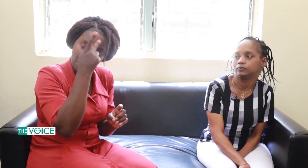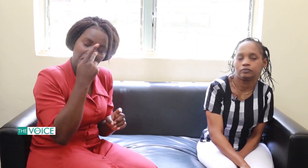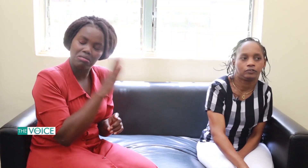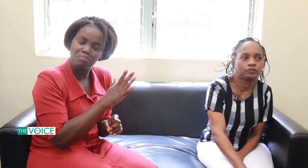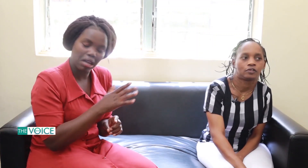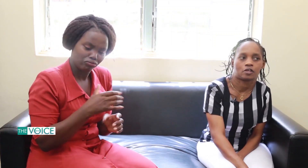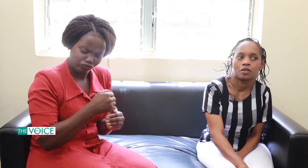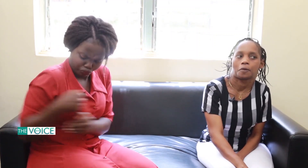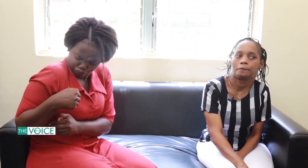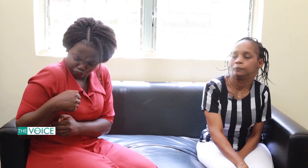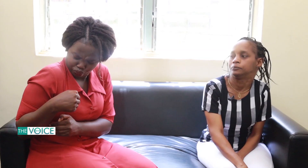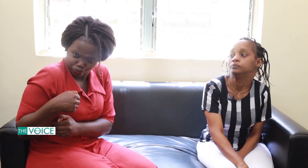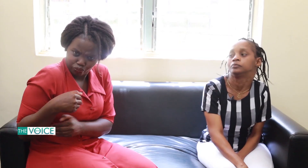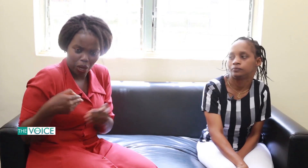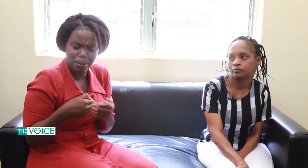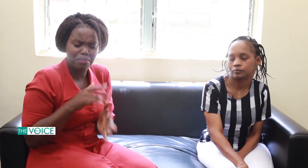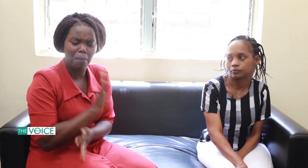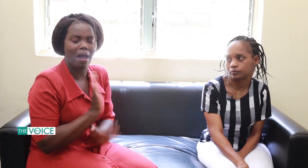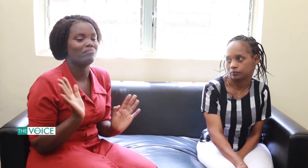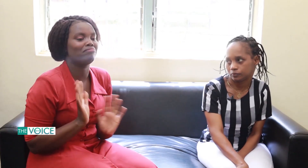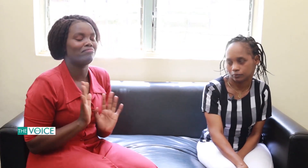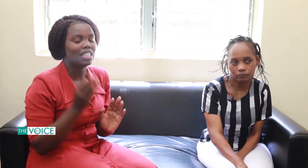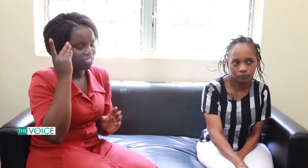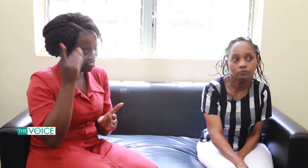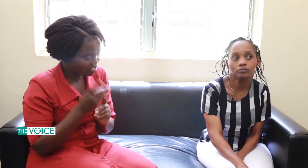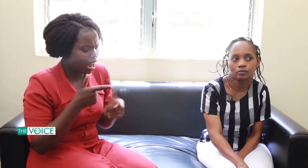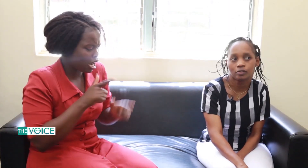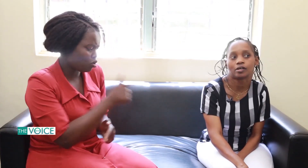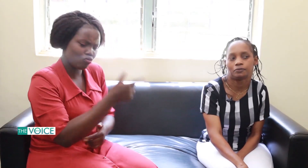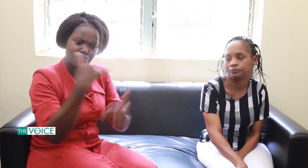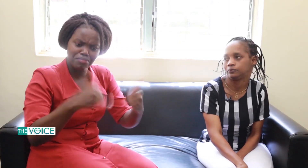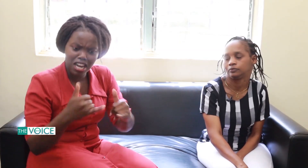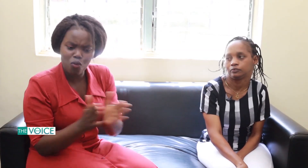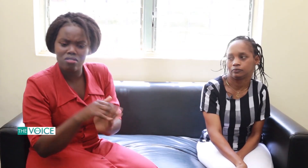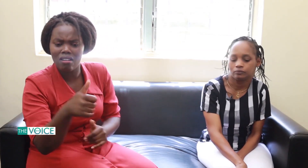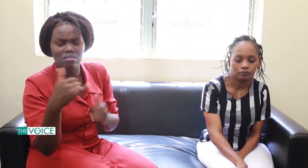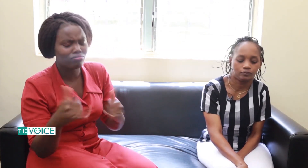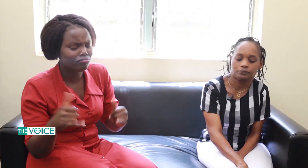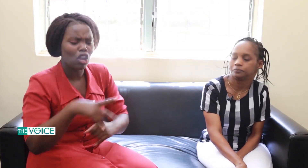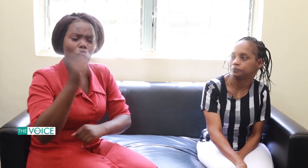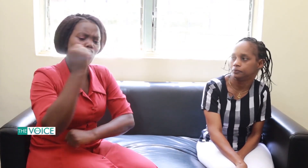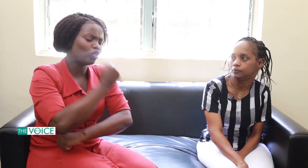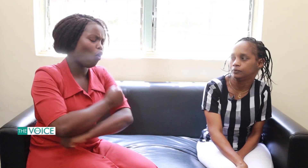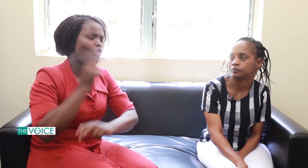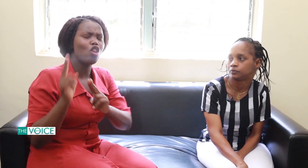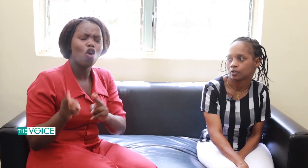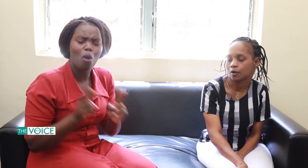before accepting a child with disability back then was really hard. Yeah. So when they allowed you to play and